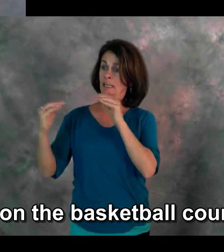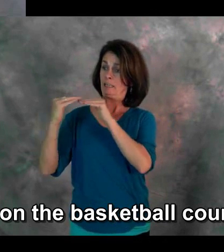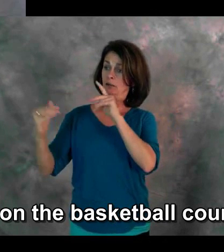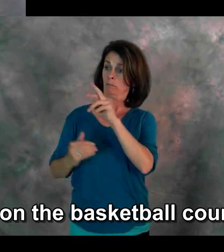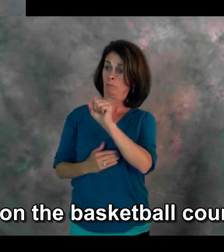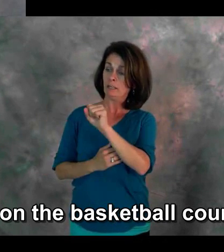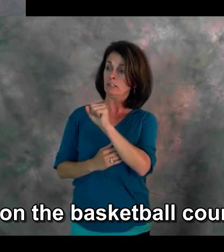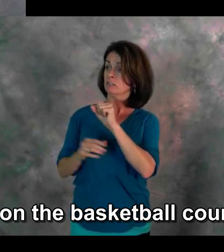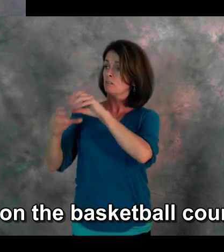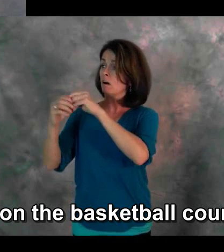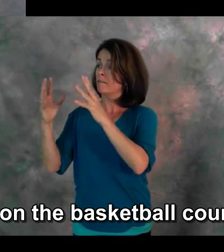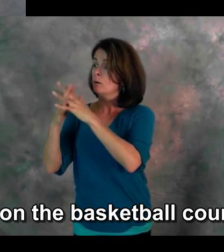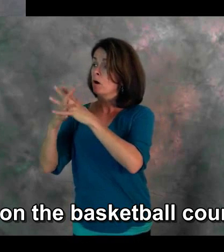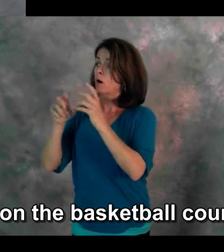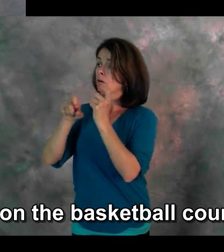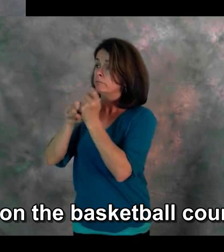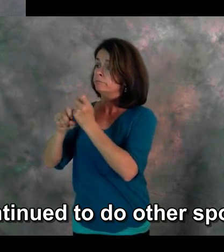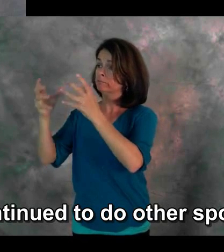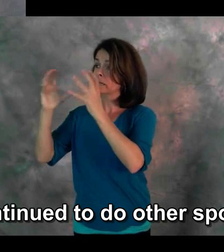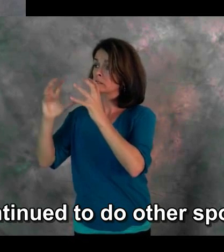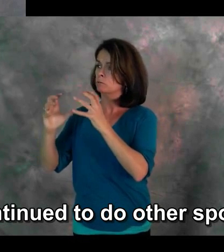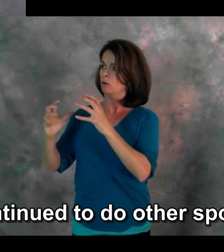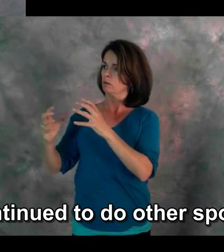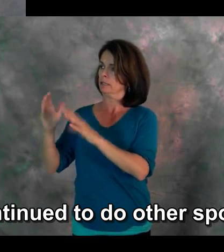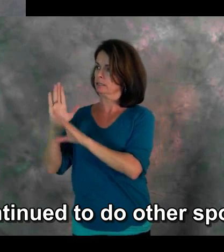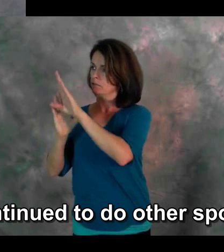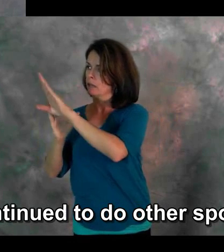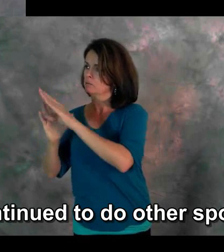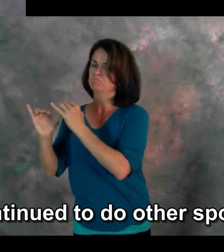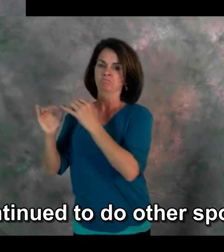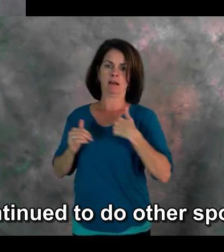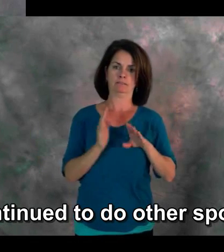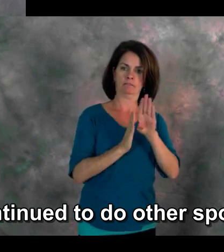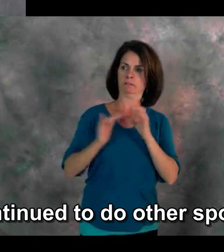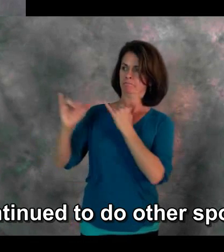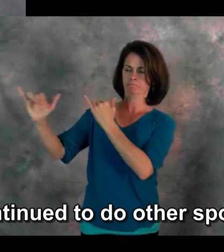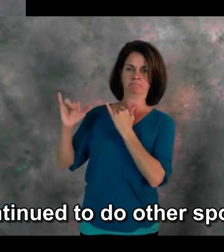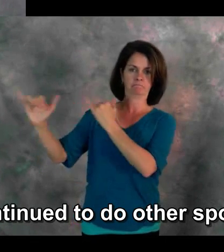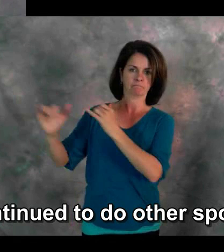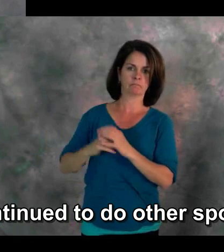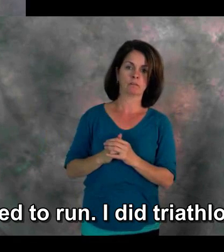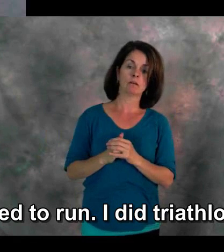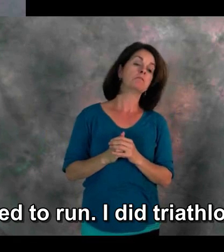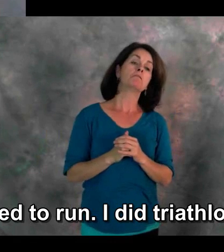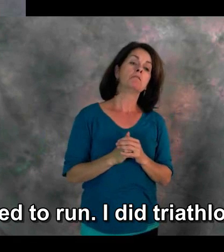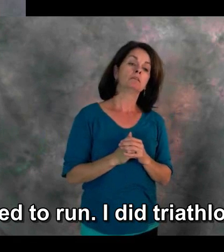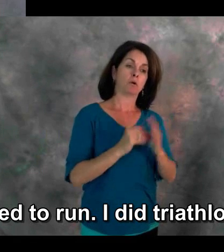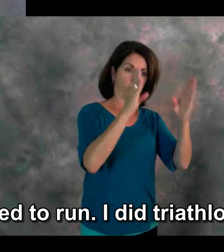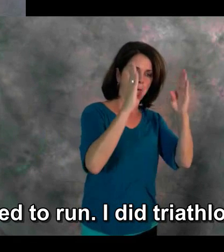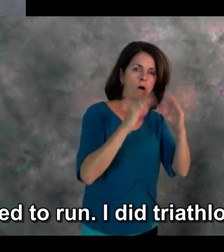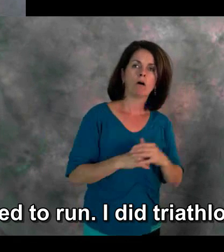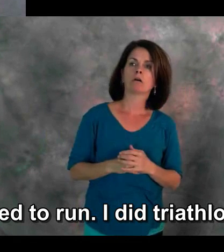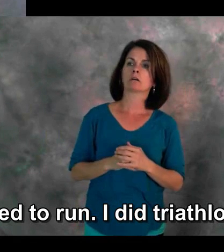get on the football field, on the basketball field, on the baseball field. And I continued to do other sports growing up, too.